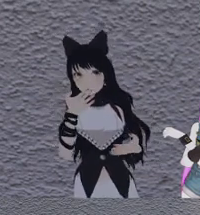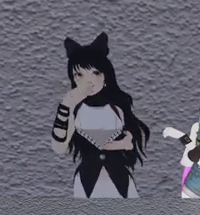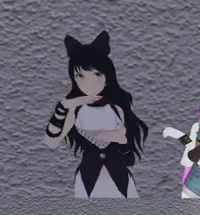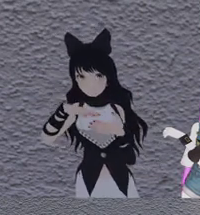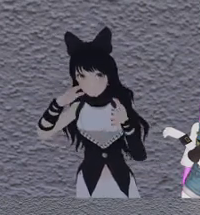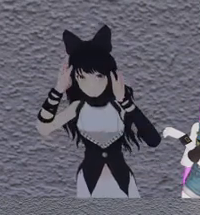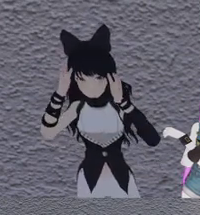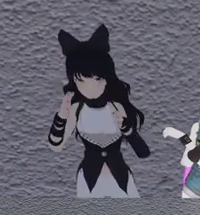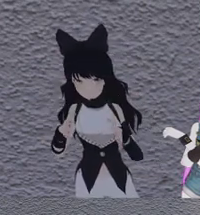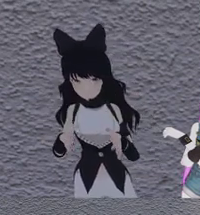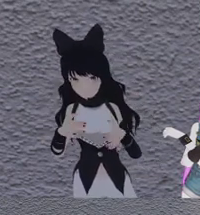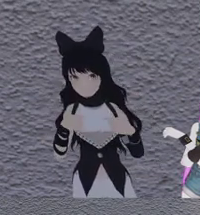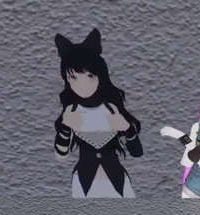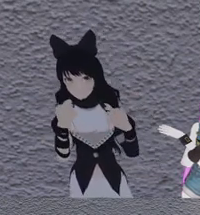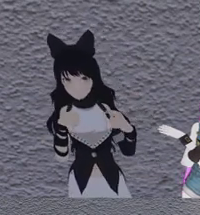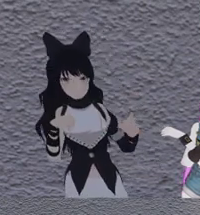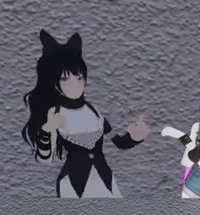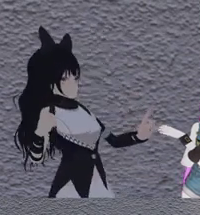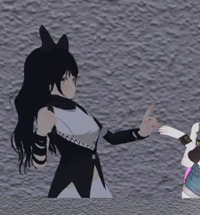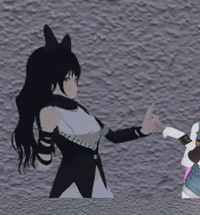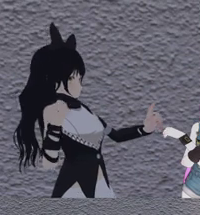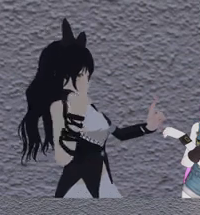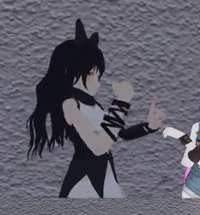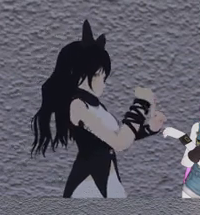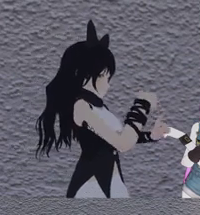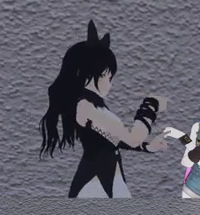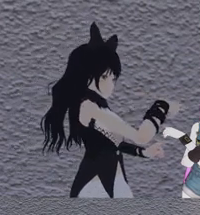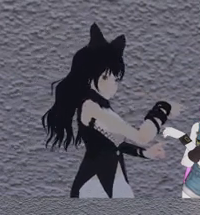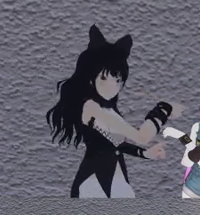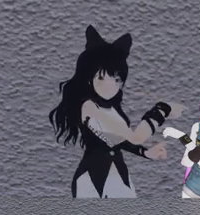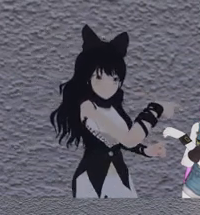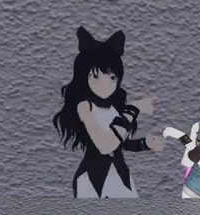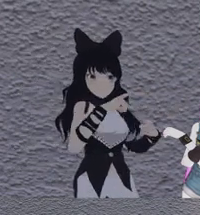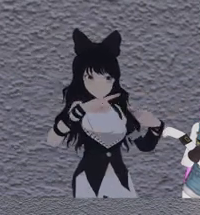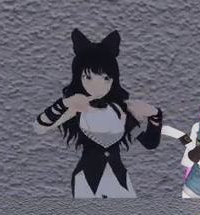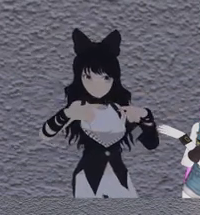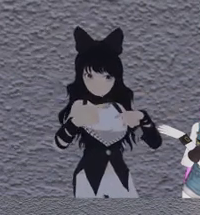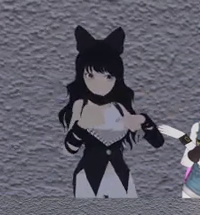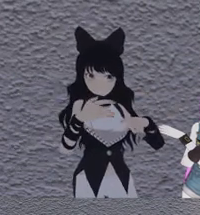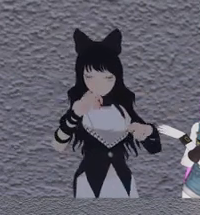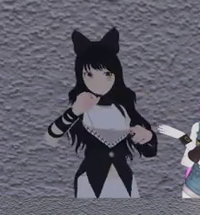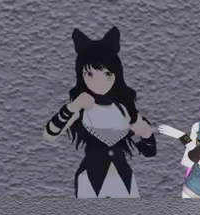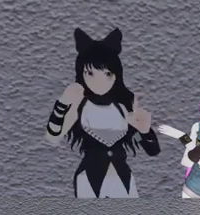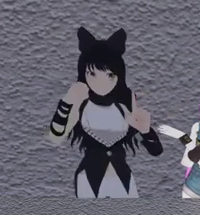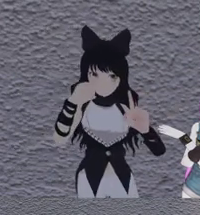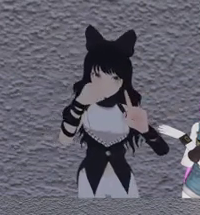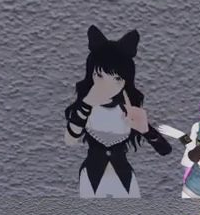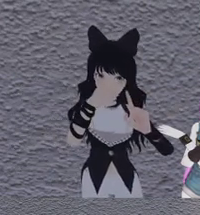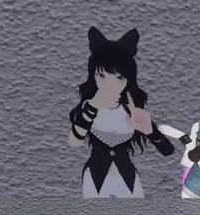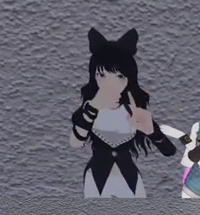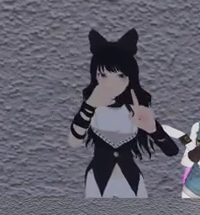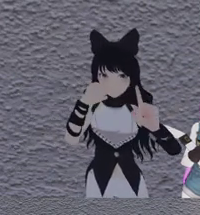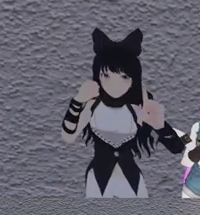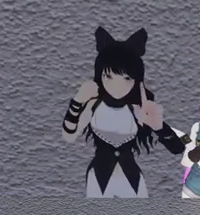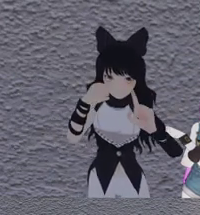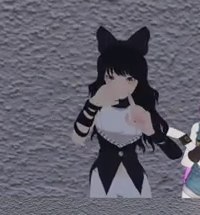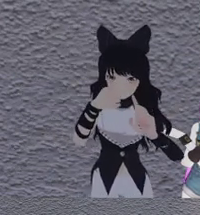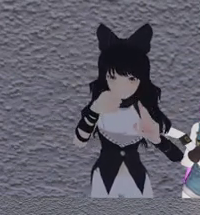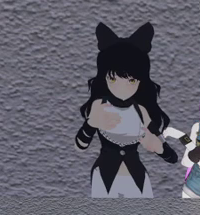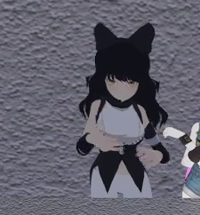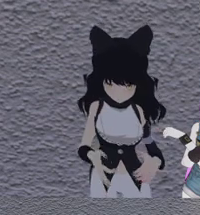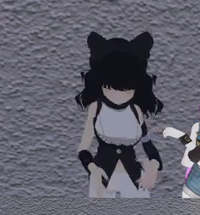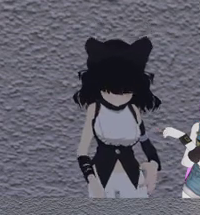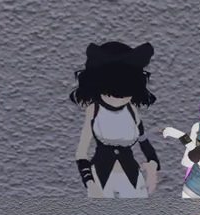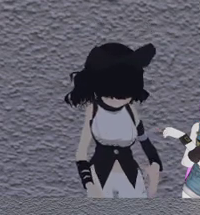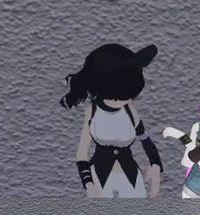It's for showing also, you know, maybe your body. You have a body, somebody came up and hit Jenny or hit me, whatever